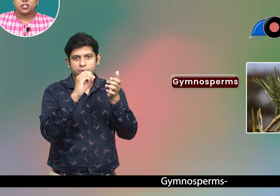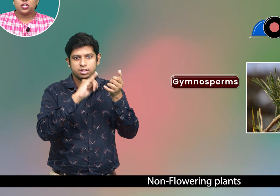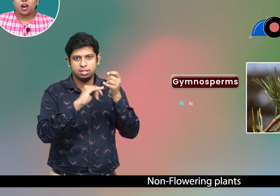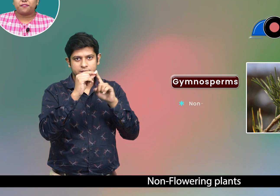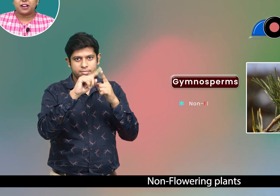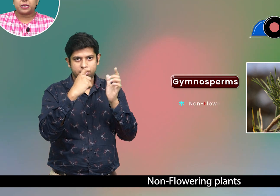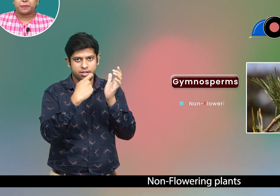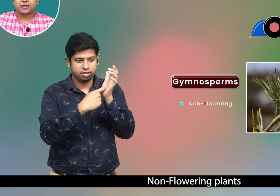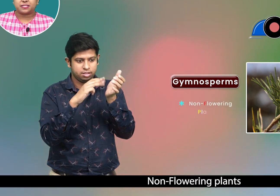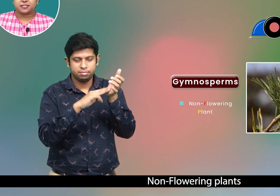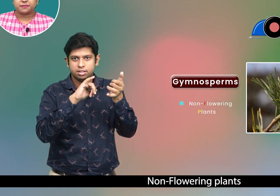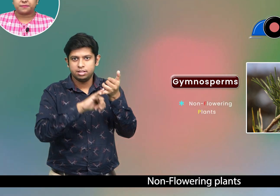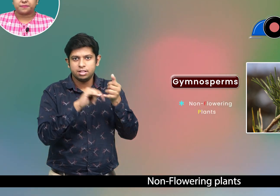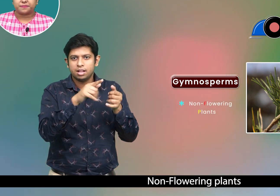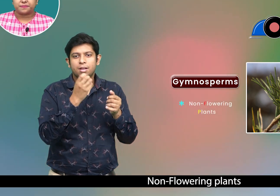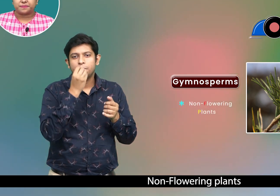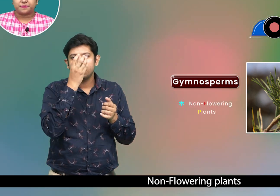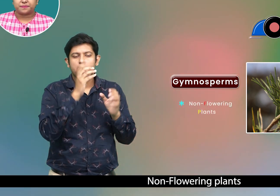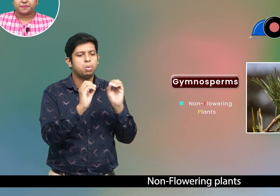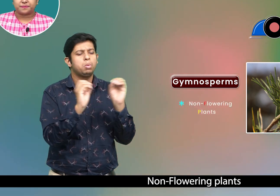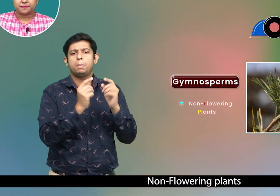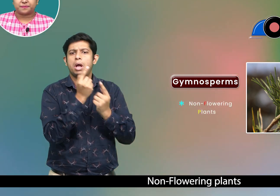Gymnosperms, non-flowering plants.